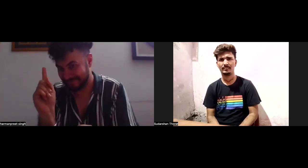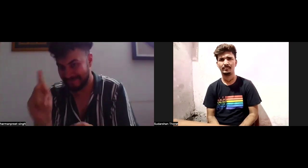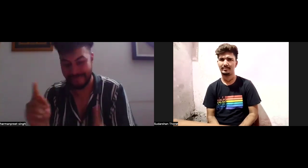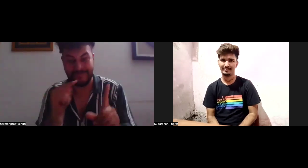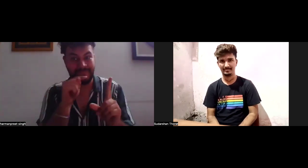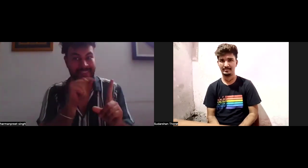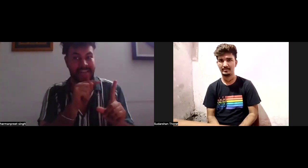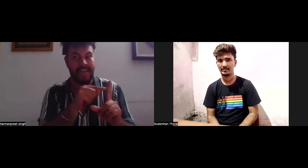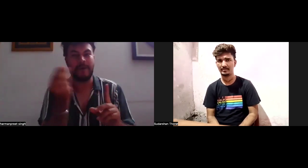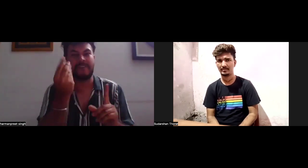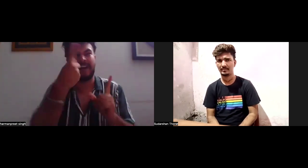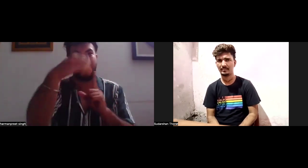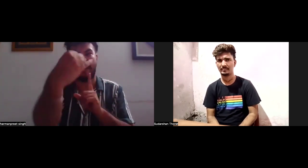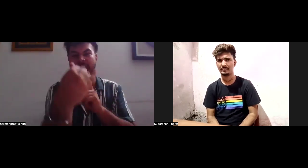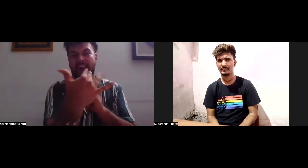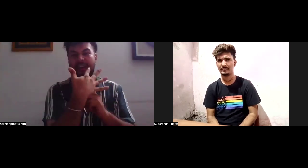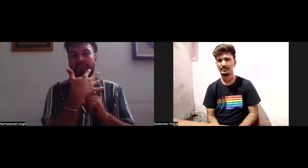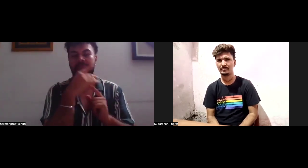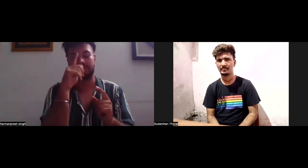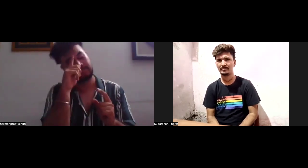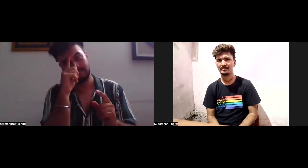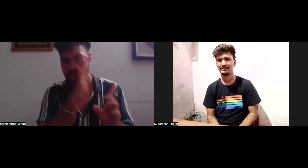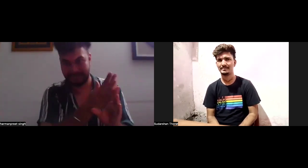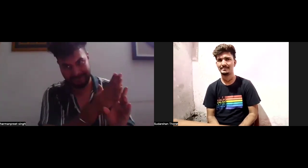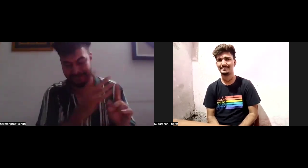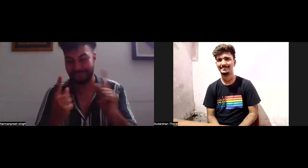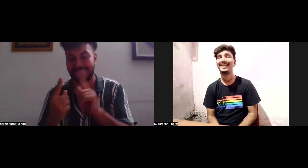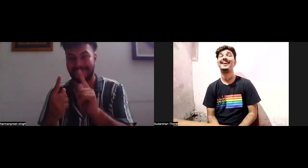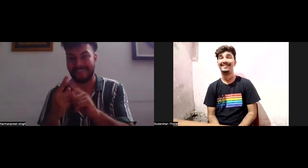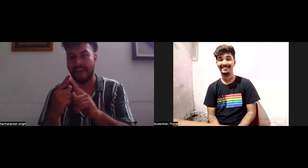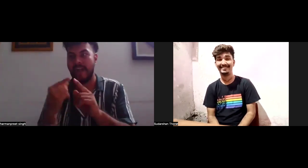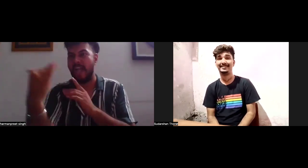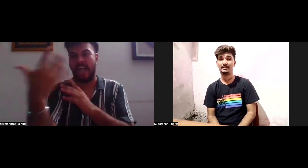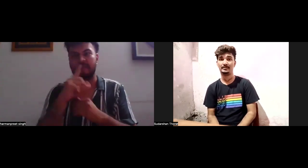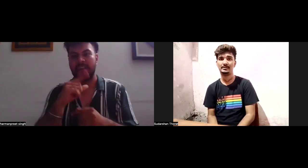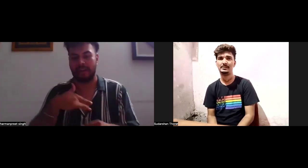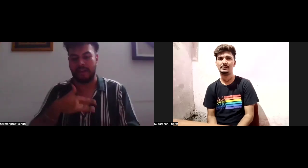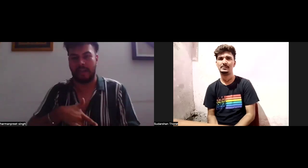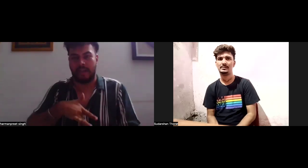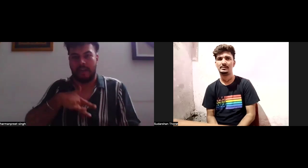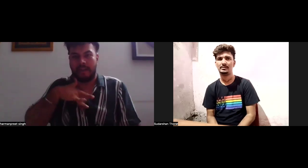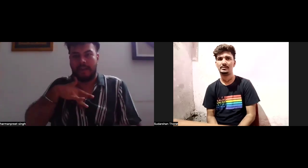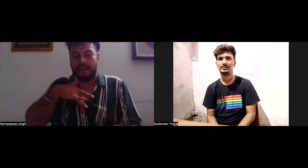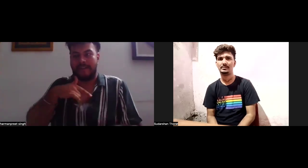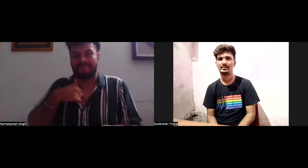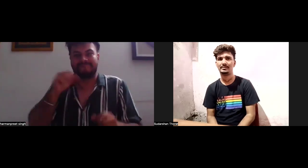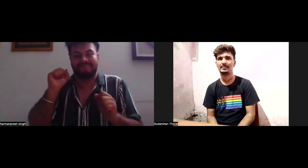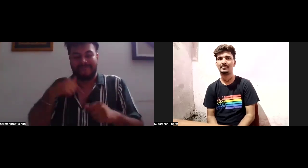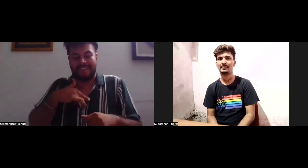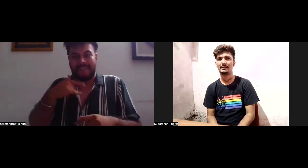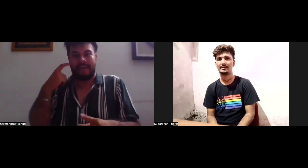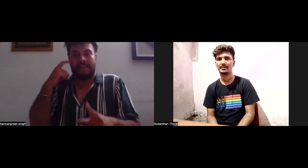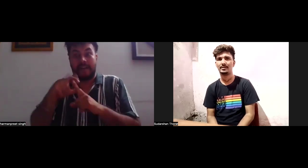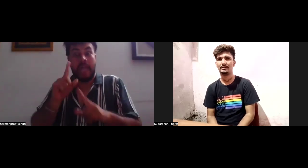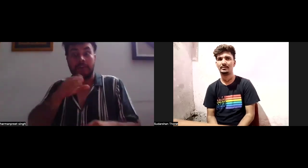belong to the queer community, if the another person belongs to the hearing community, so there is an impact, correct? So sometimes people